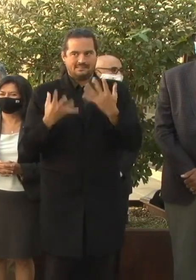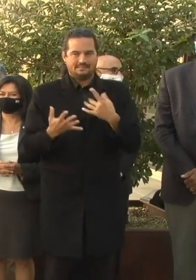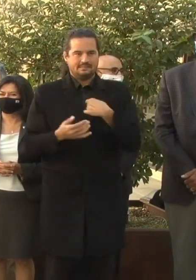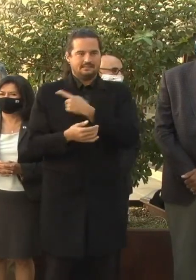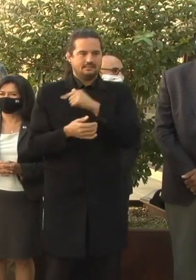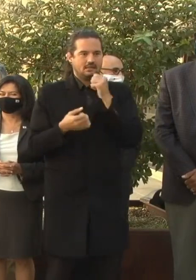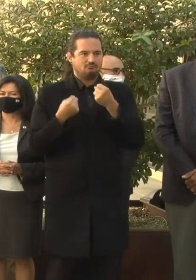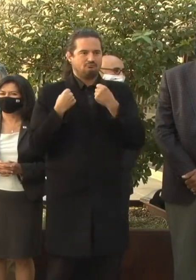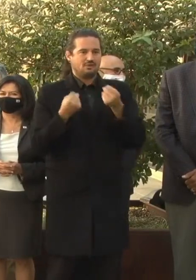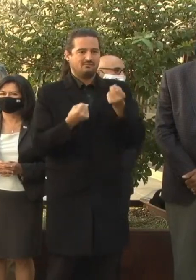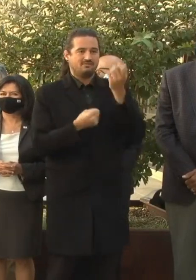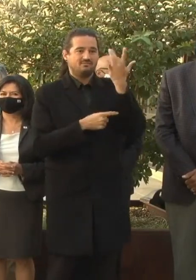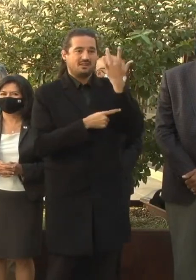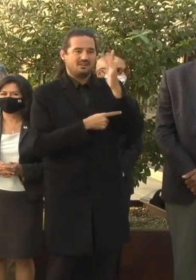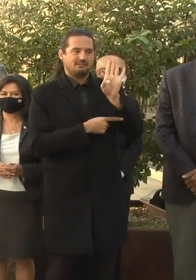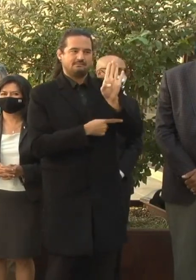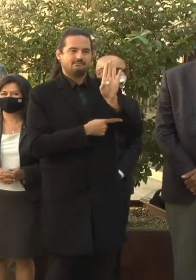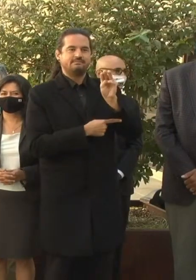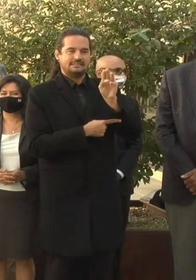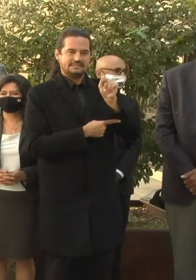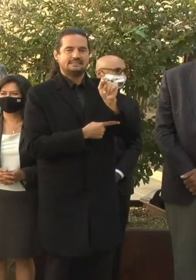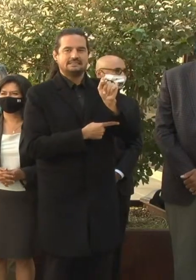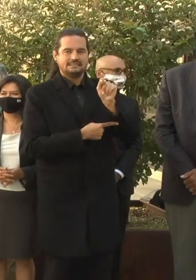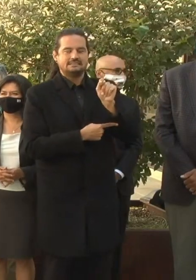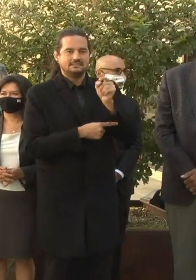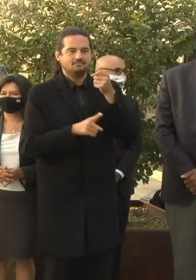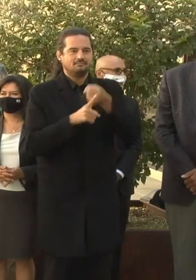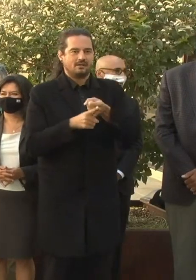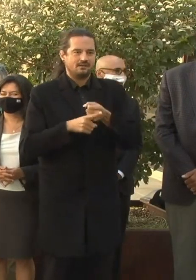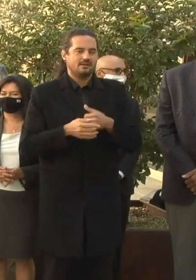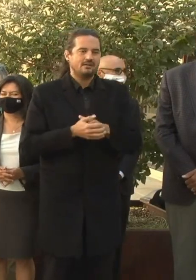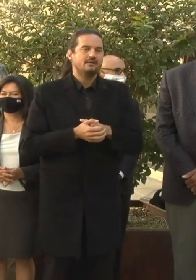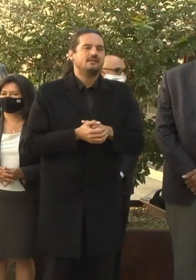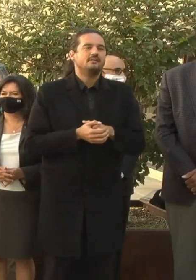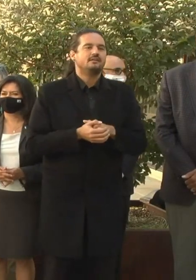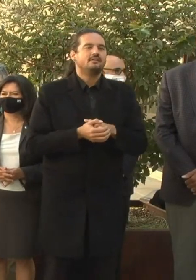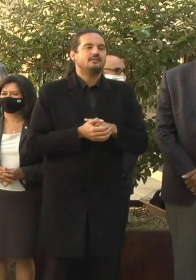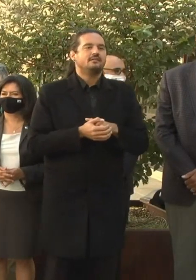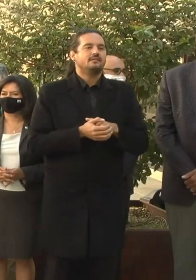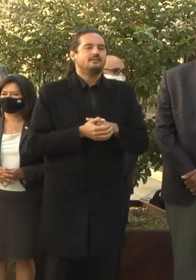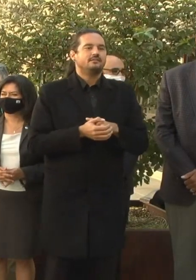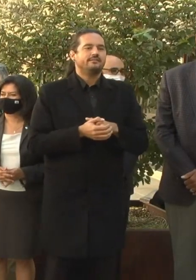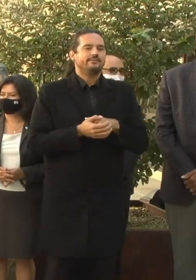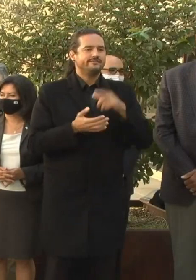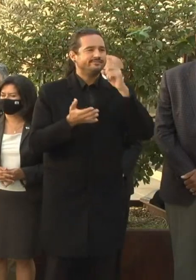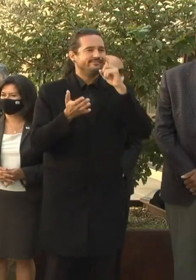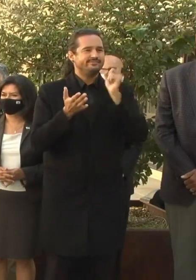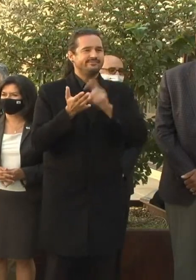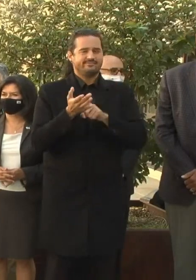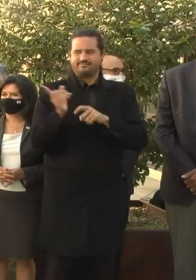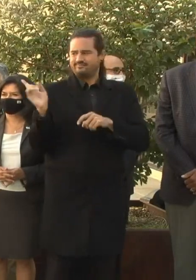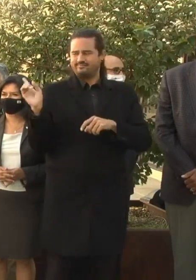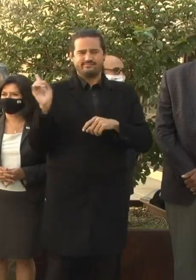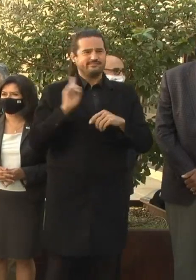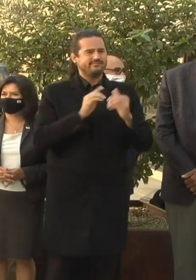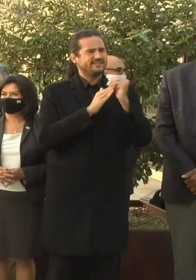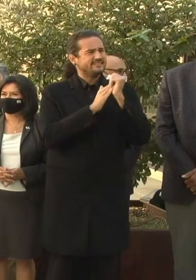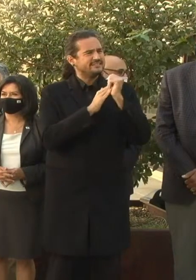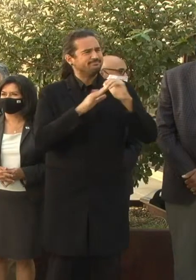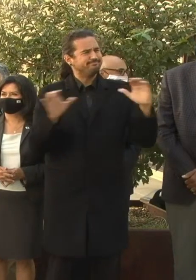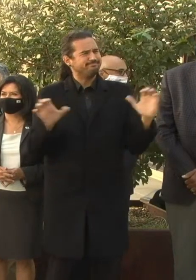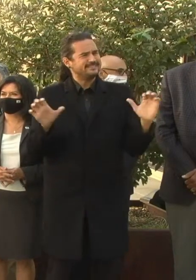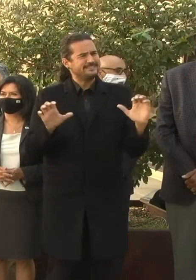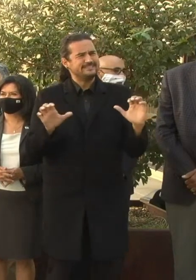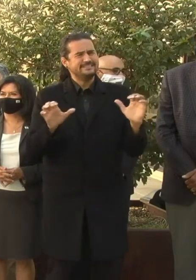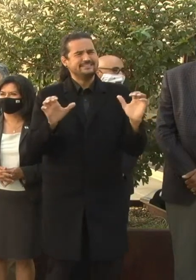been that you have shown this leadership and that you are going to celebrate this moment. I, as the mayor of Oakland,